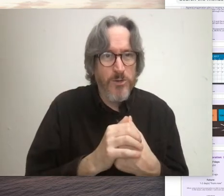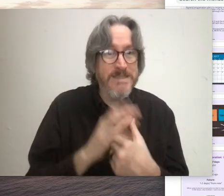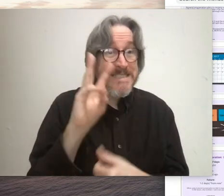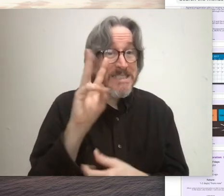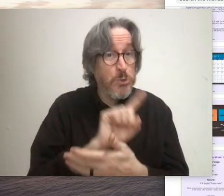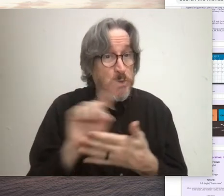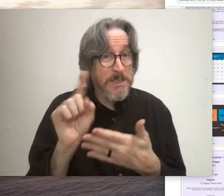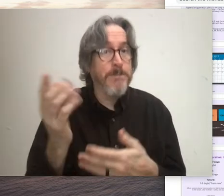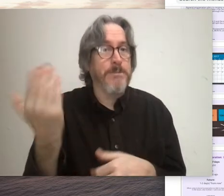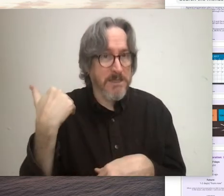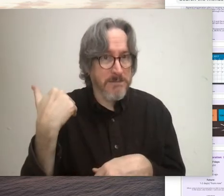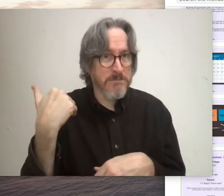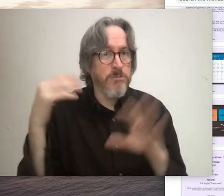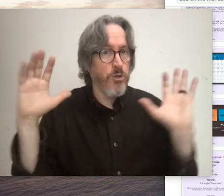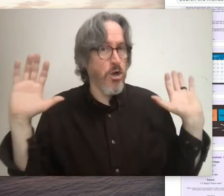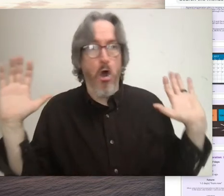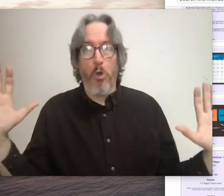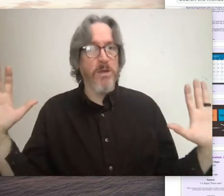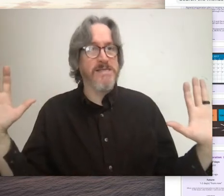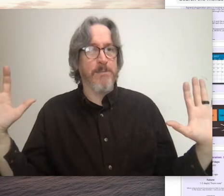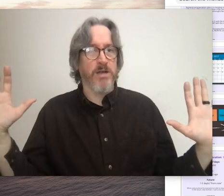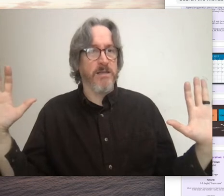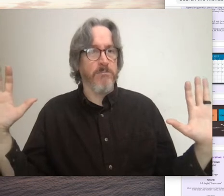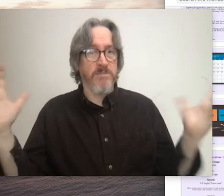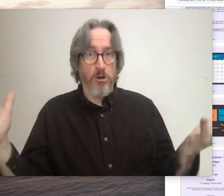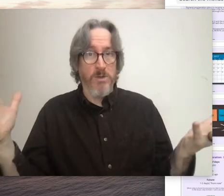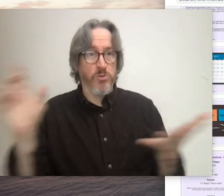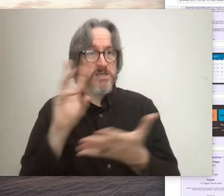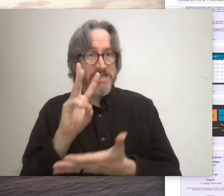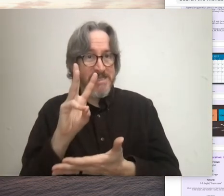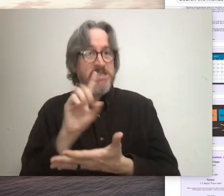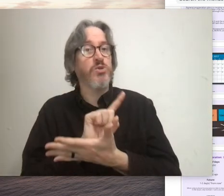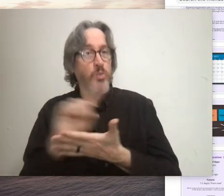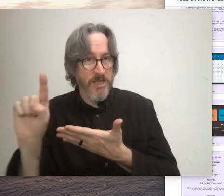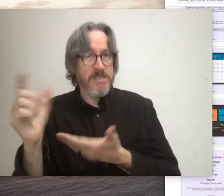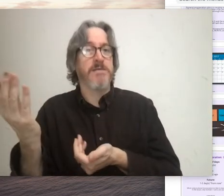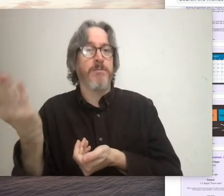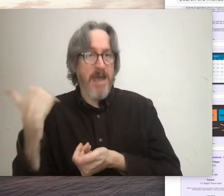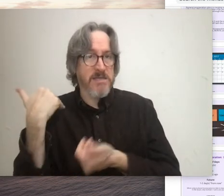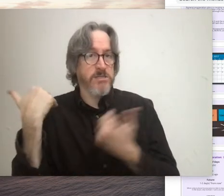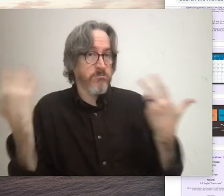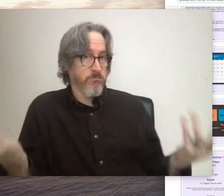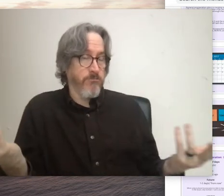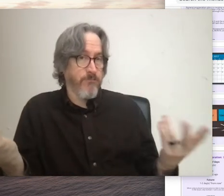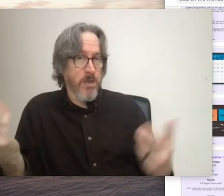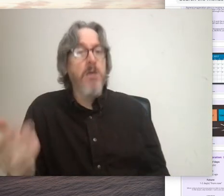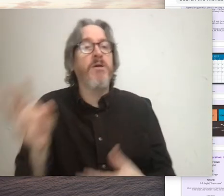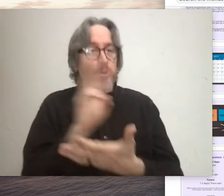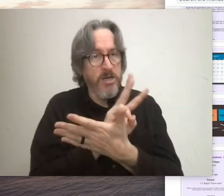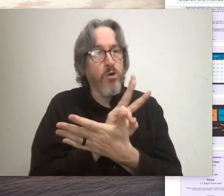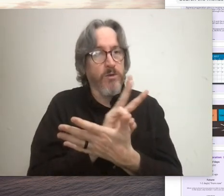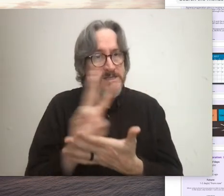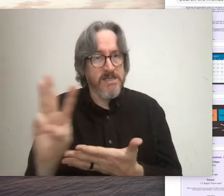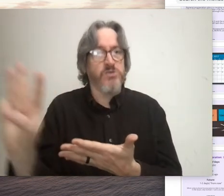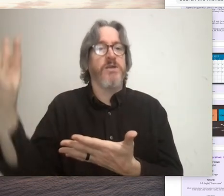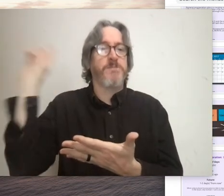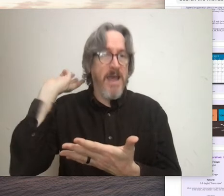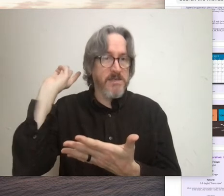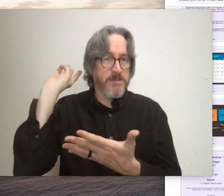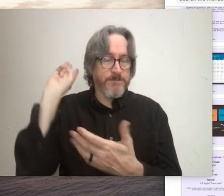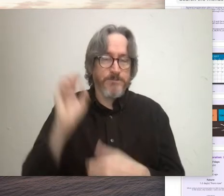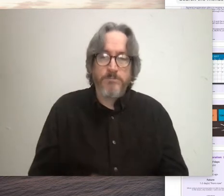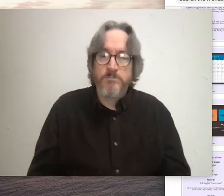So you can always separate them. That always works. 6 weeks past. But you can incorporate